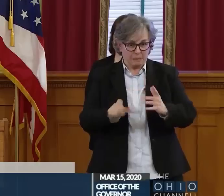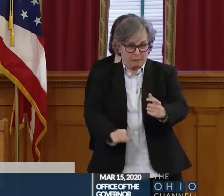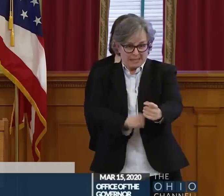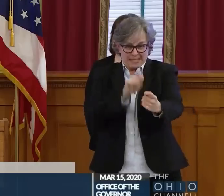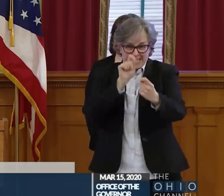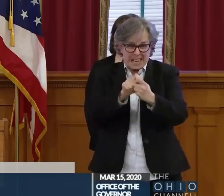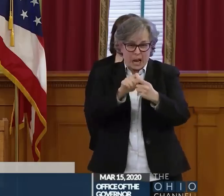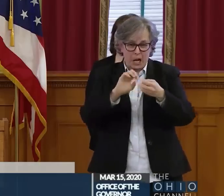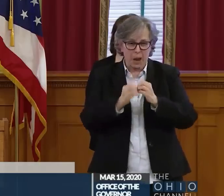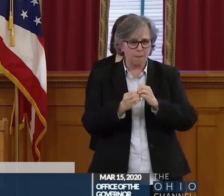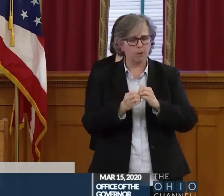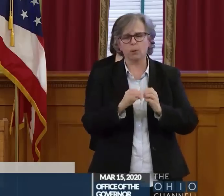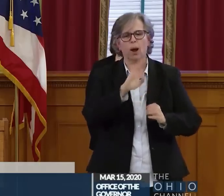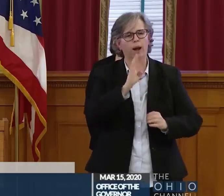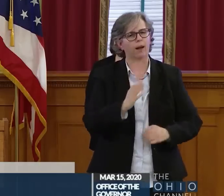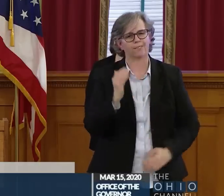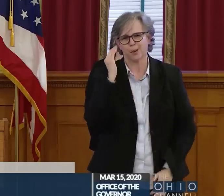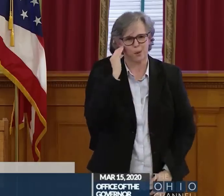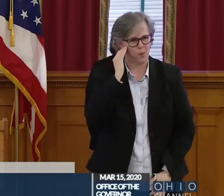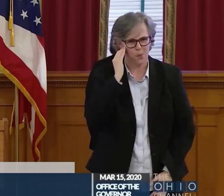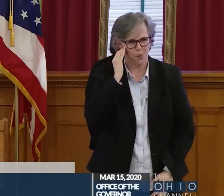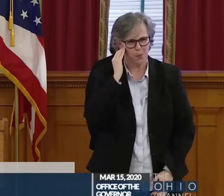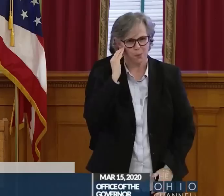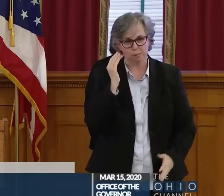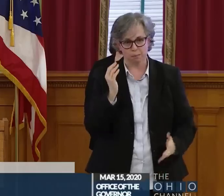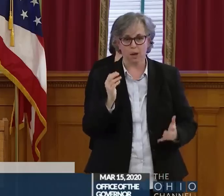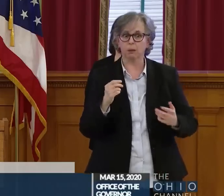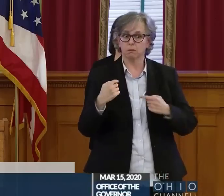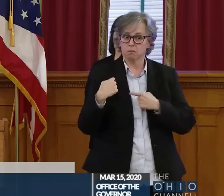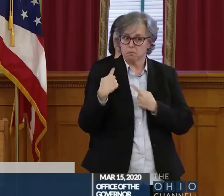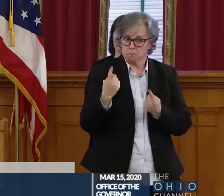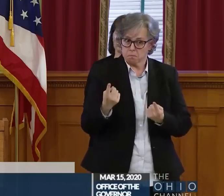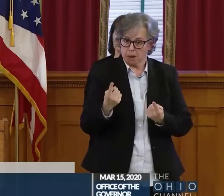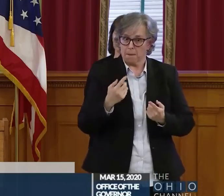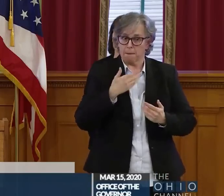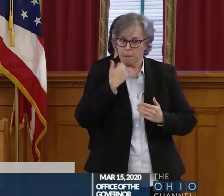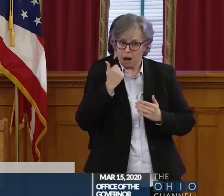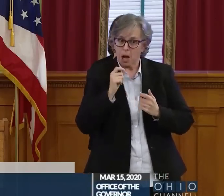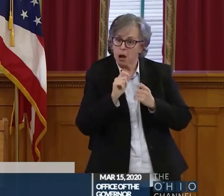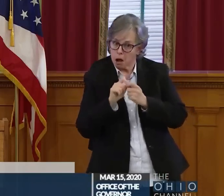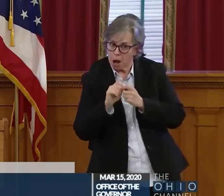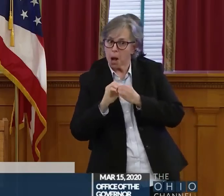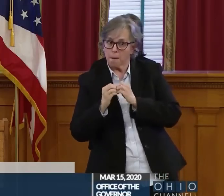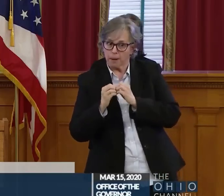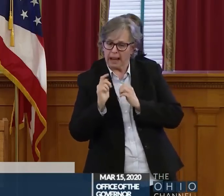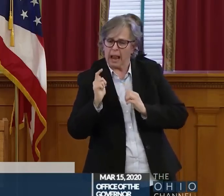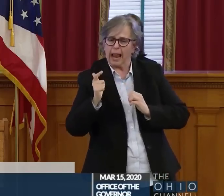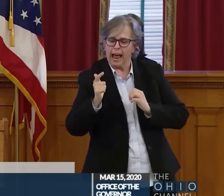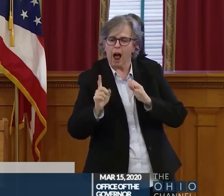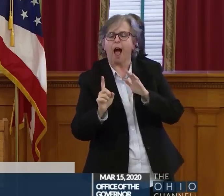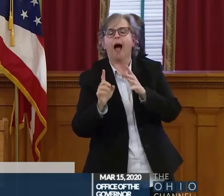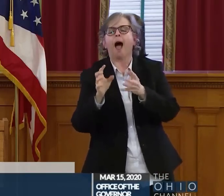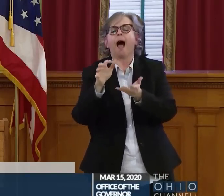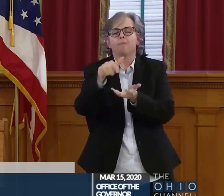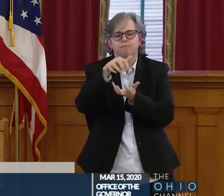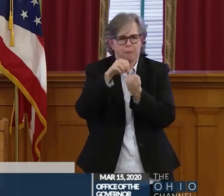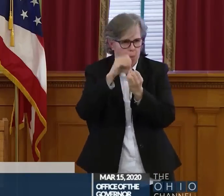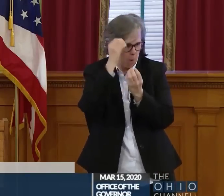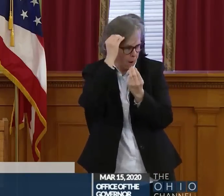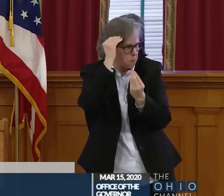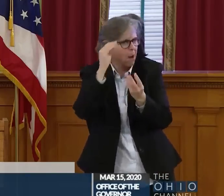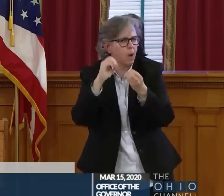never know accurately who all, but we'll get closer as we look back in history on this. But it's not, the cases are the tip